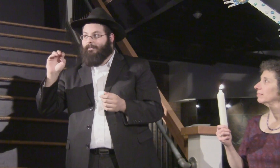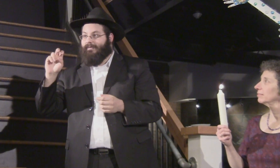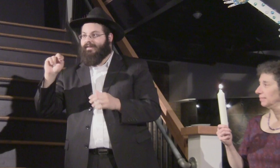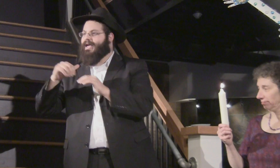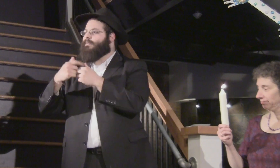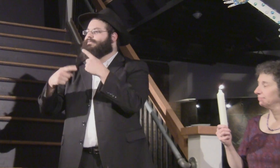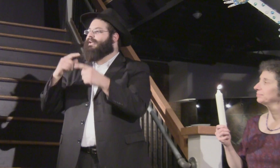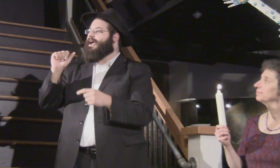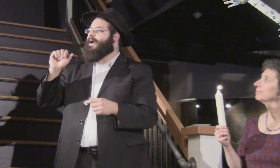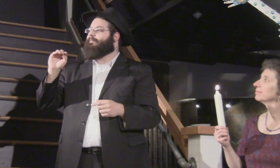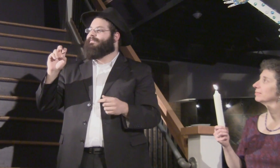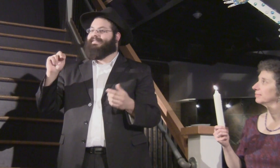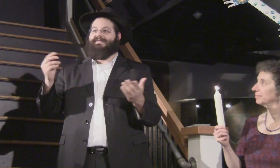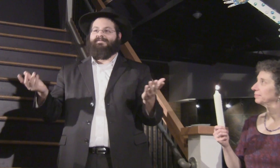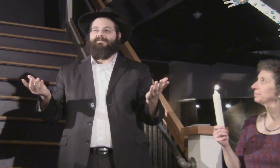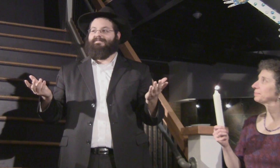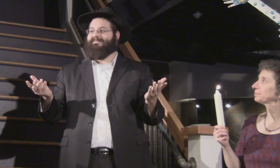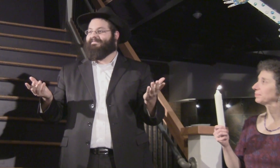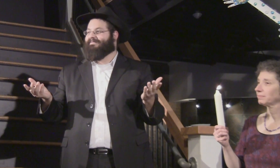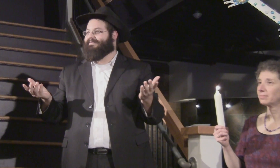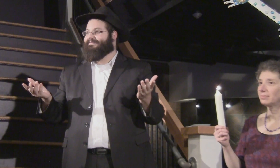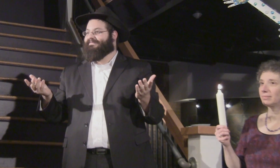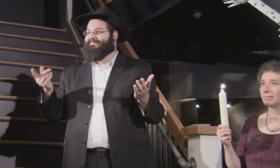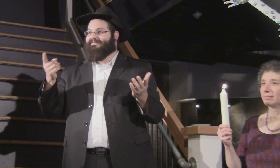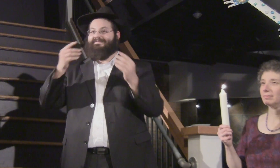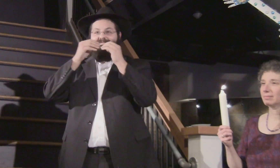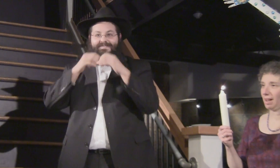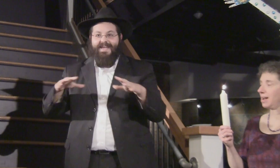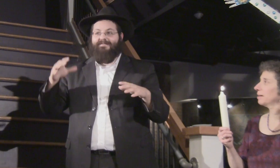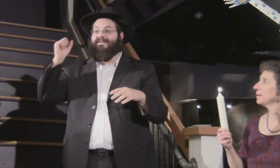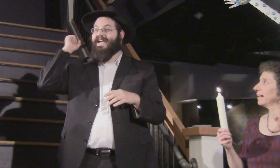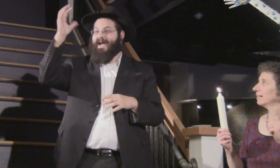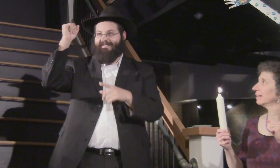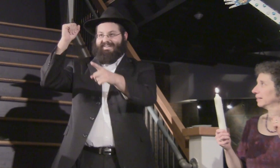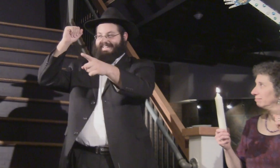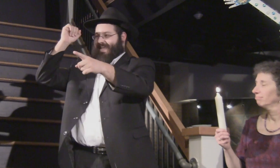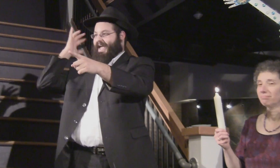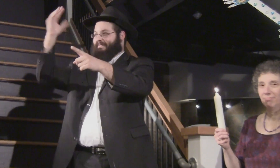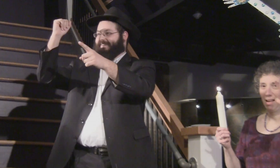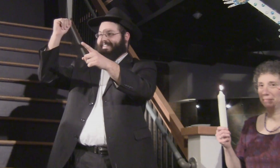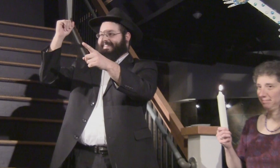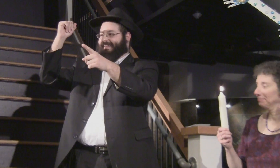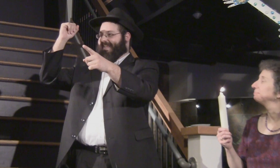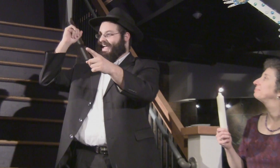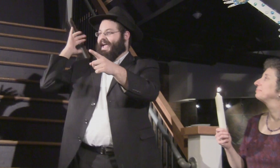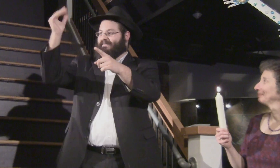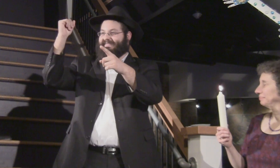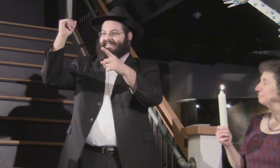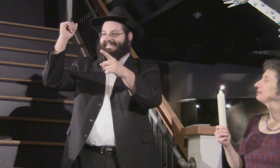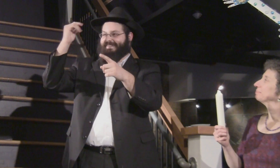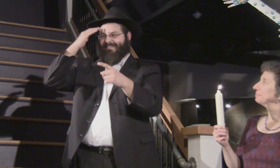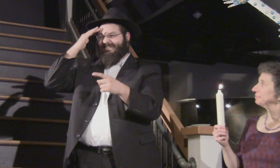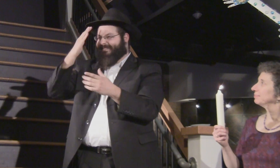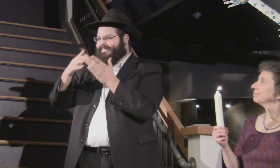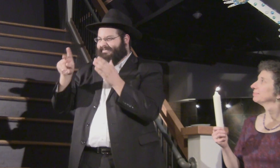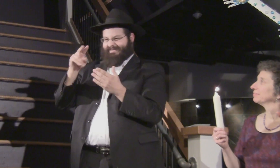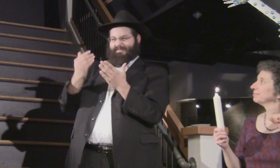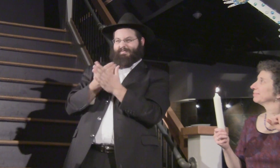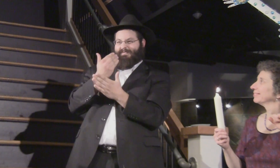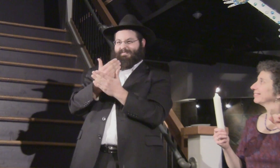after, how do you say amen, right? Right, amen. Right, like this, amen. Right? I know some